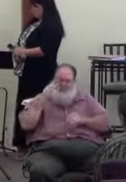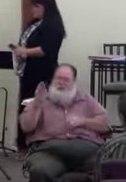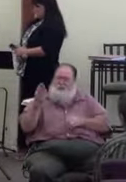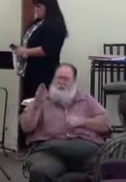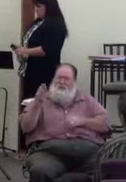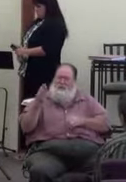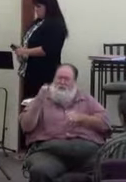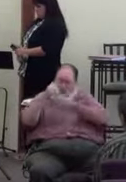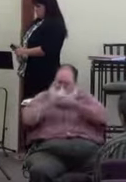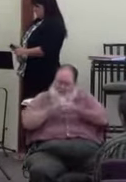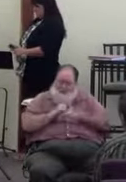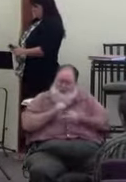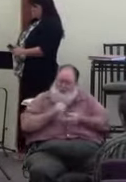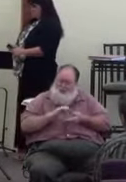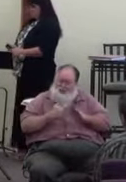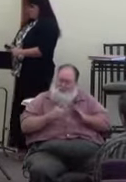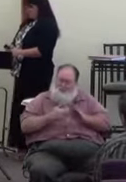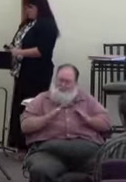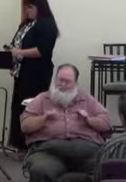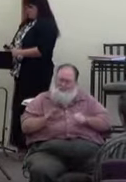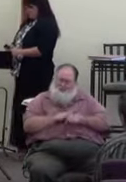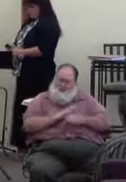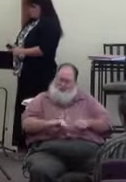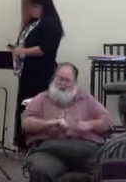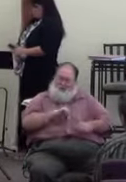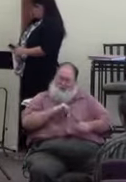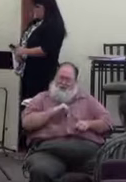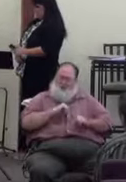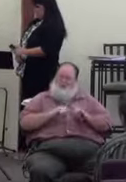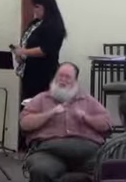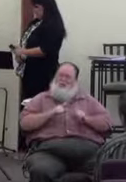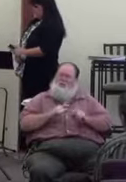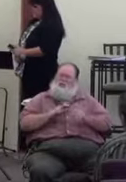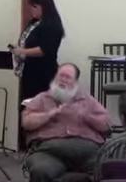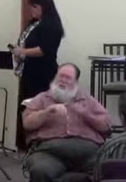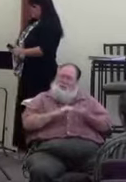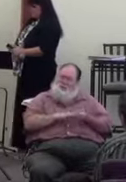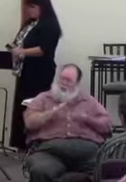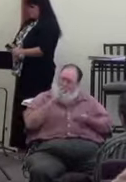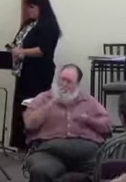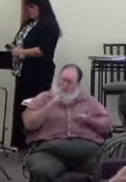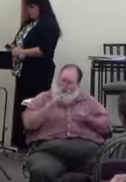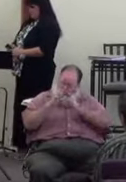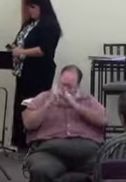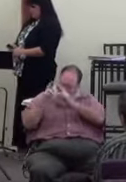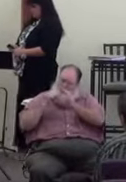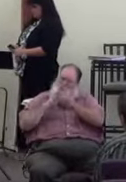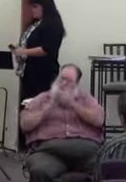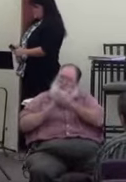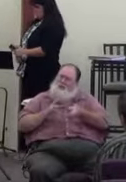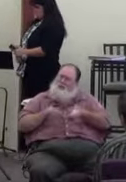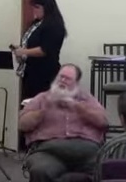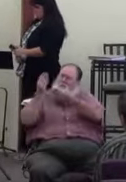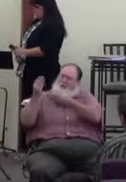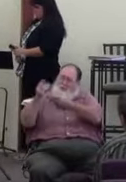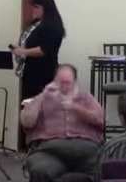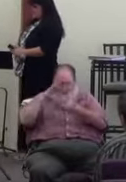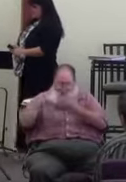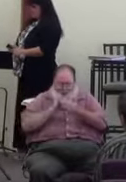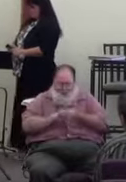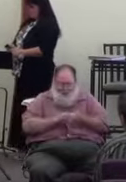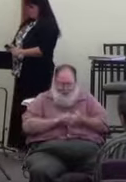And help us to not get prideful, but to give you the glory and the honor and the praise for all of it. And